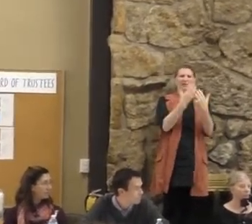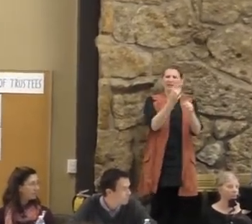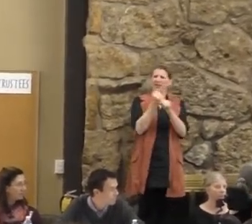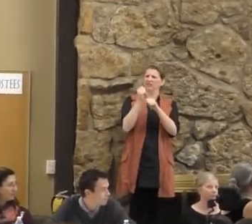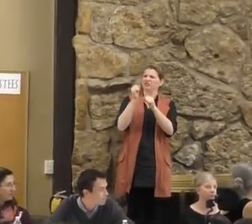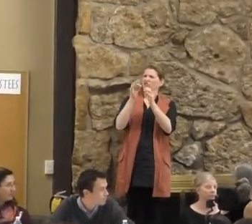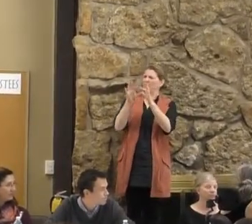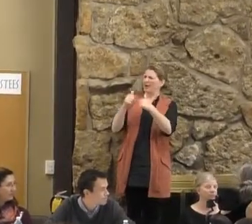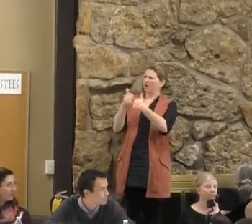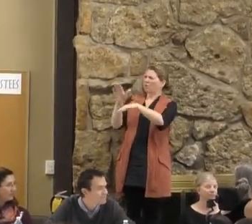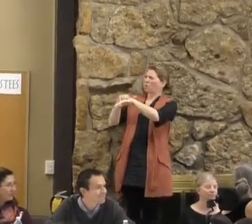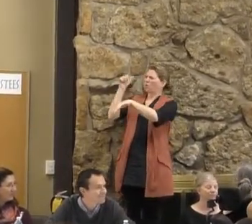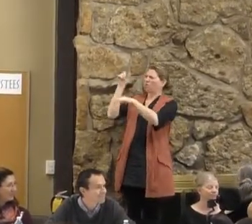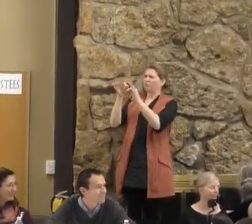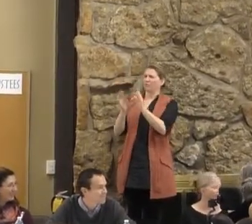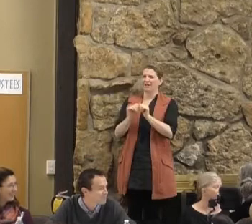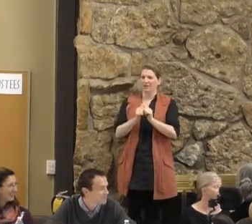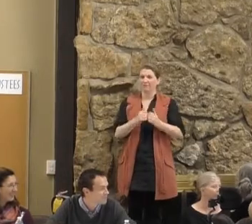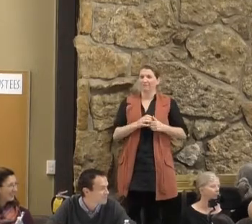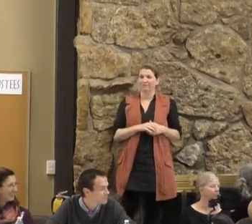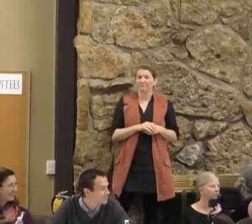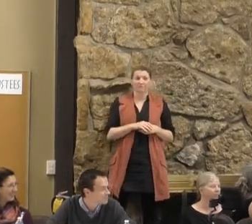people appear and do this?